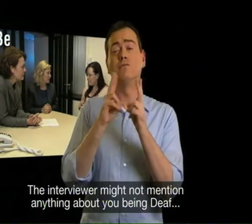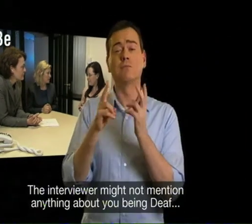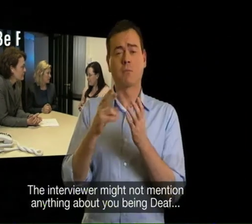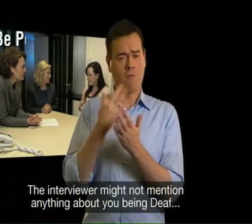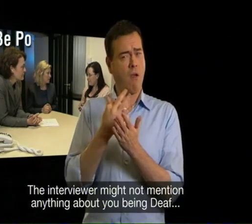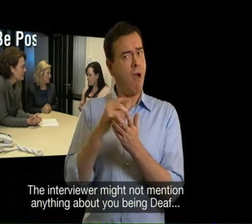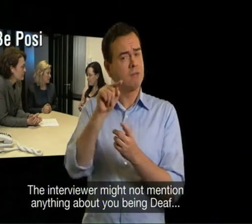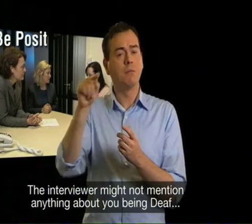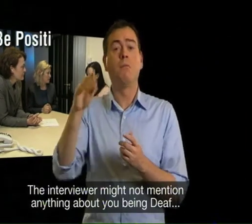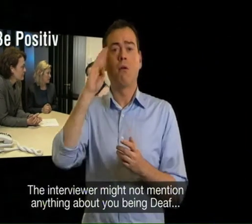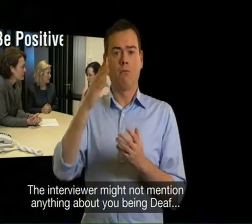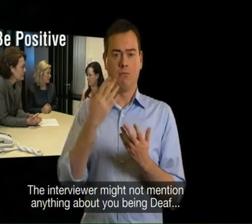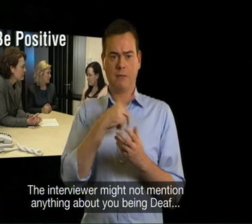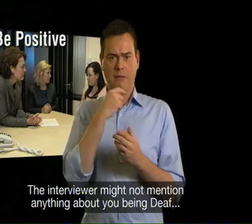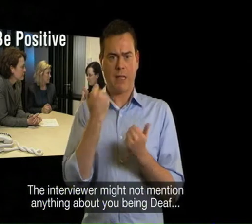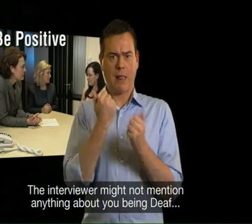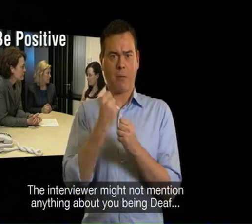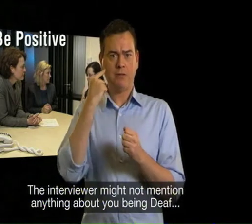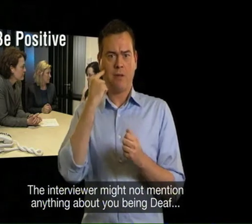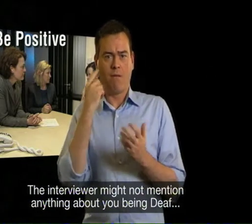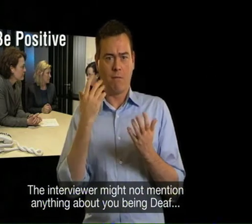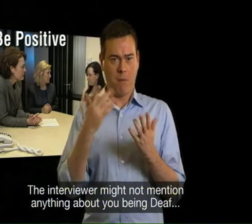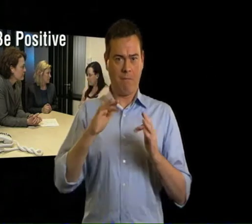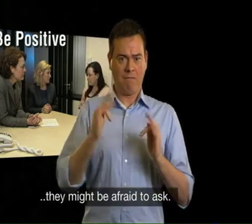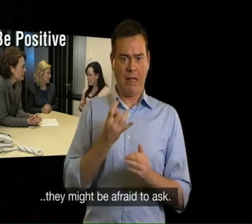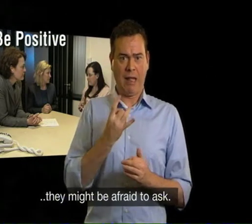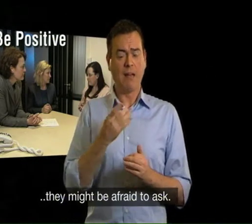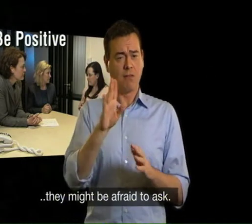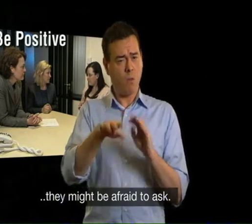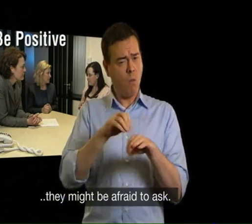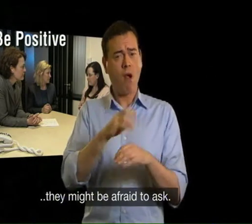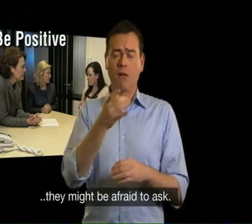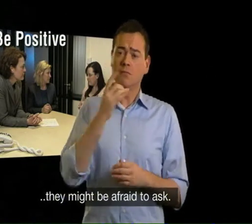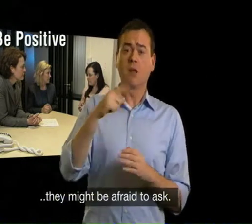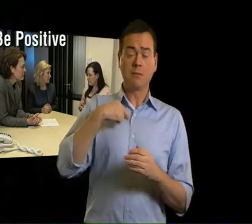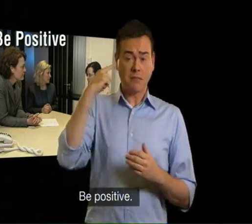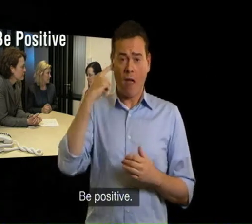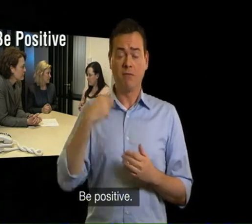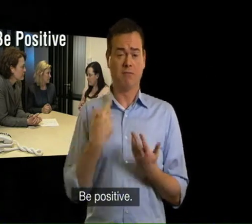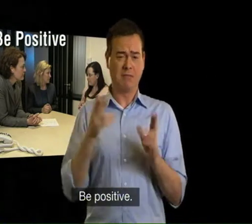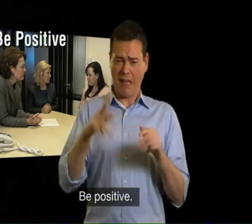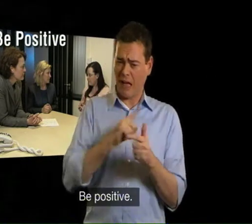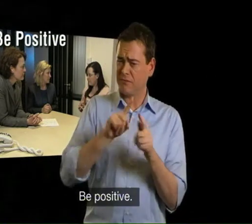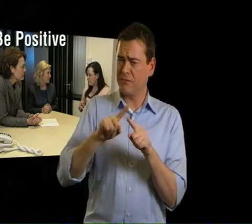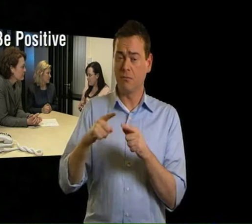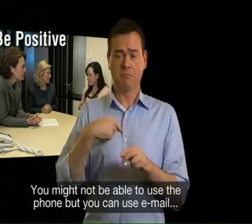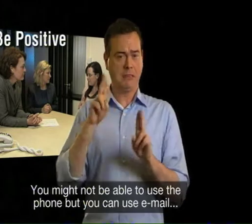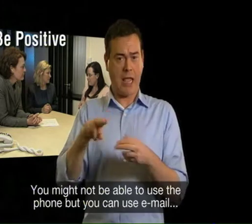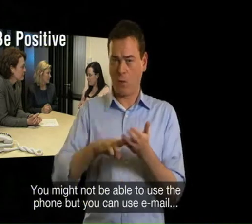The interviewer might not mention anything about you being deaf. They might even be afraid to ask. Be positive. You might not be able to